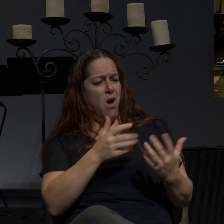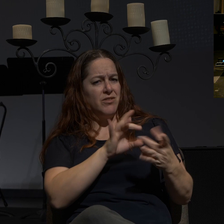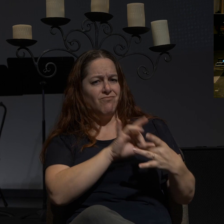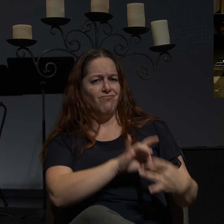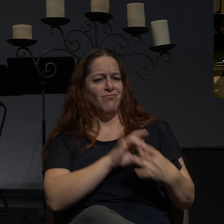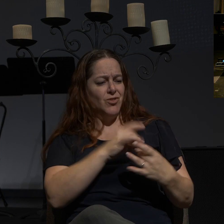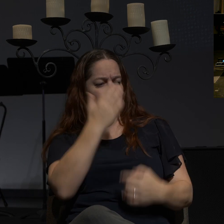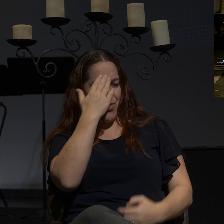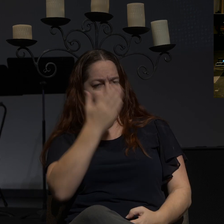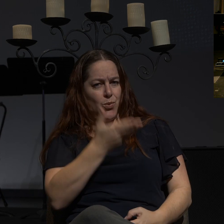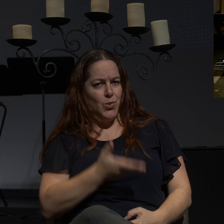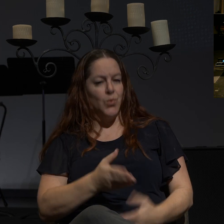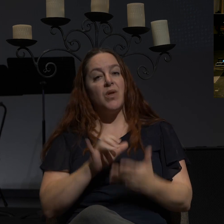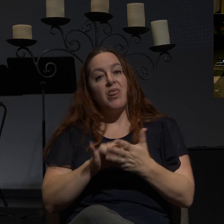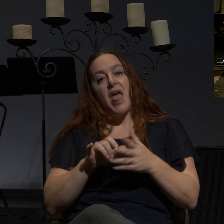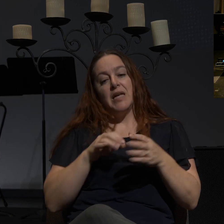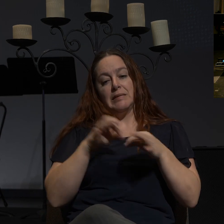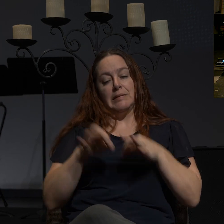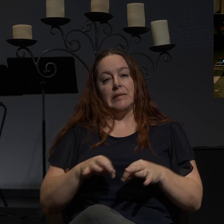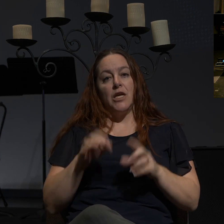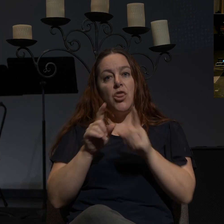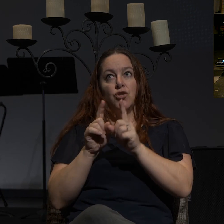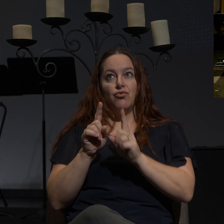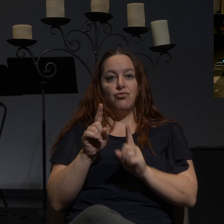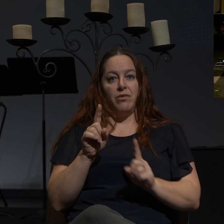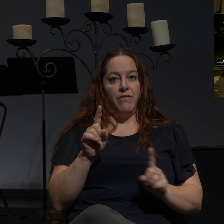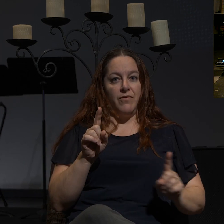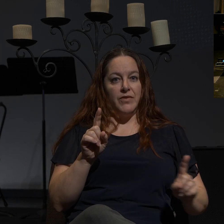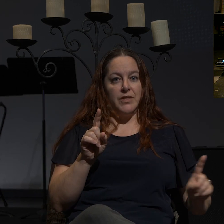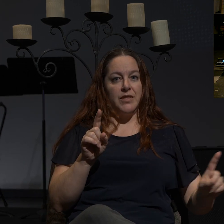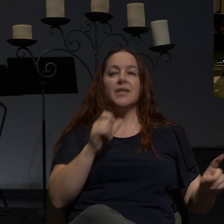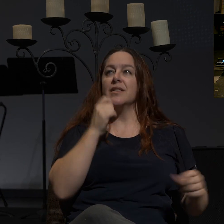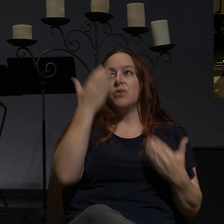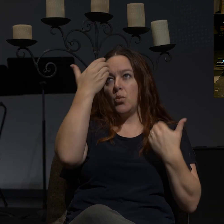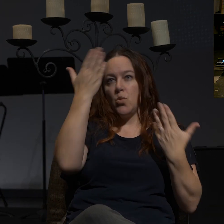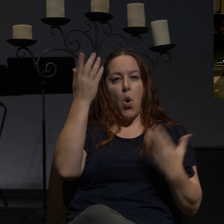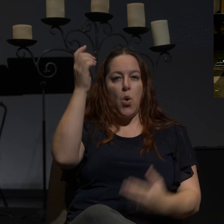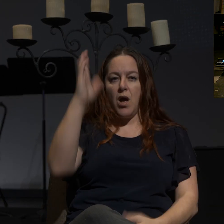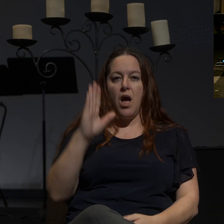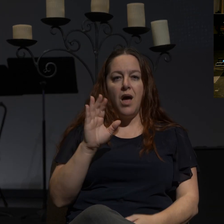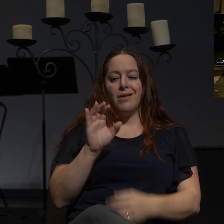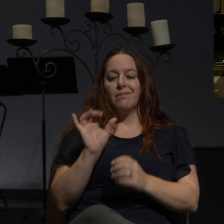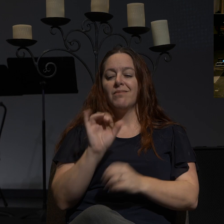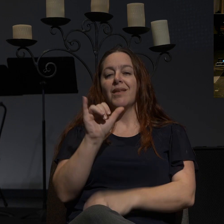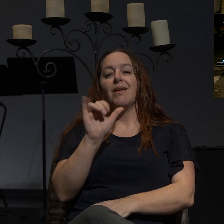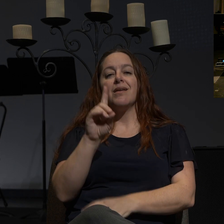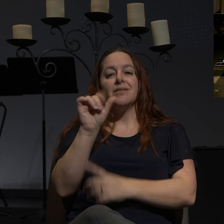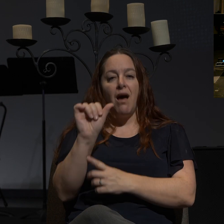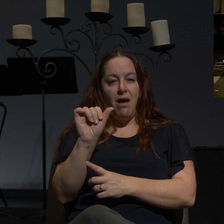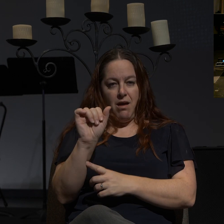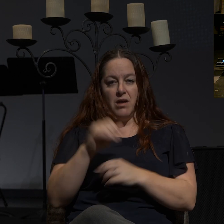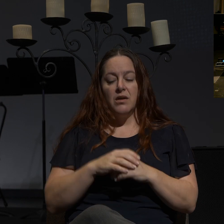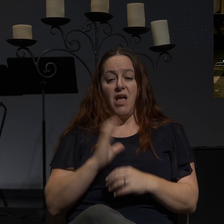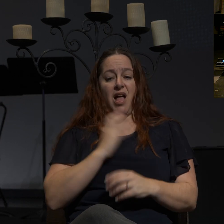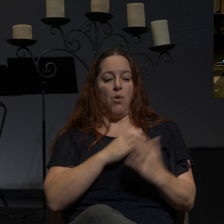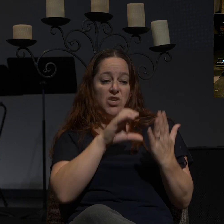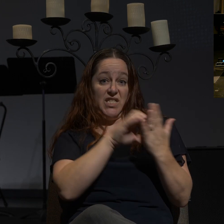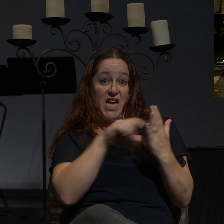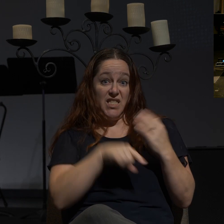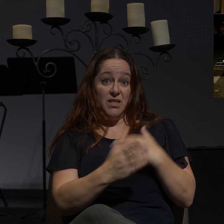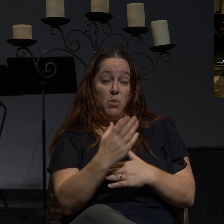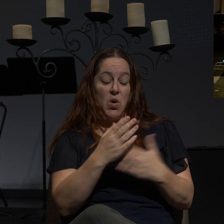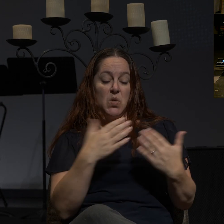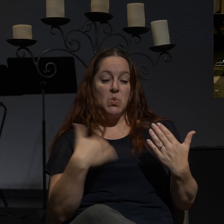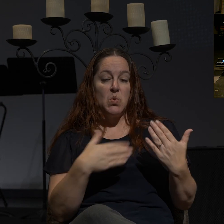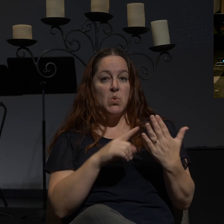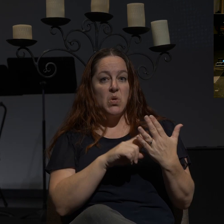drift, the not knowing God in a yada way. Now, our text this morning is really going to hit hard the